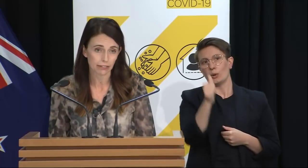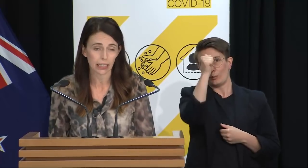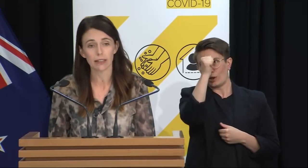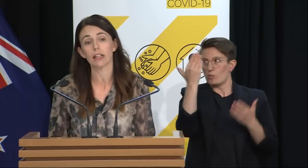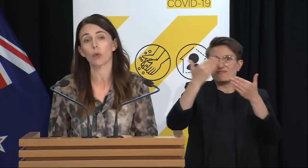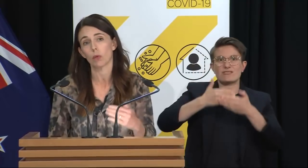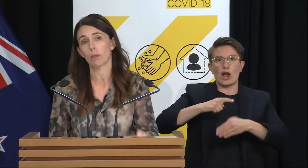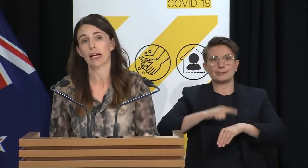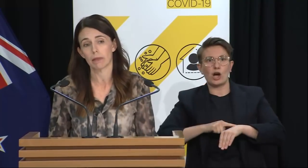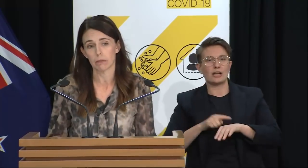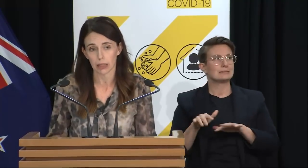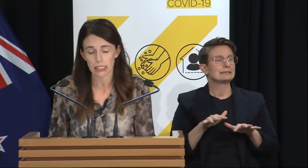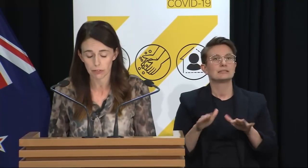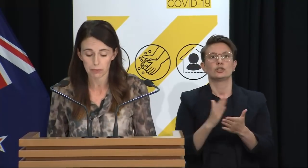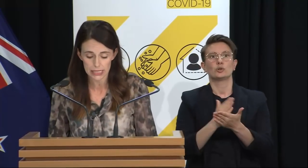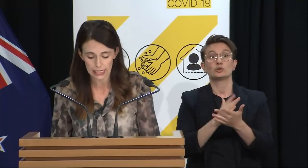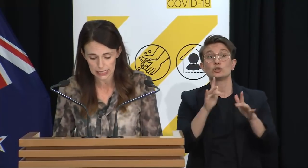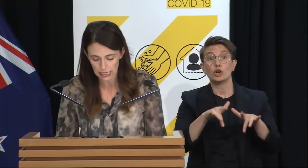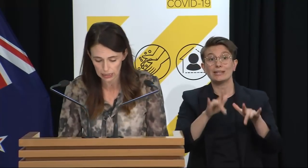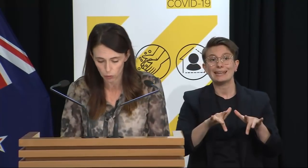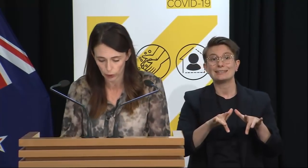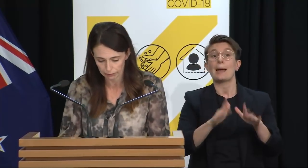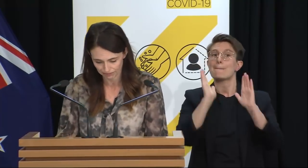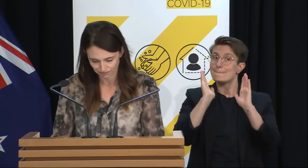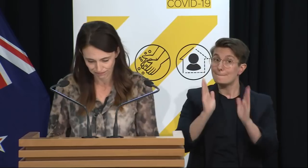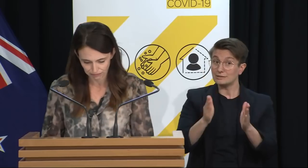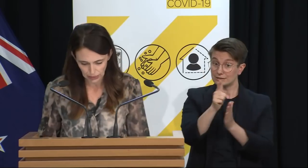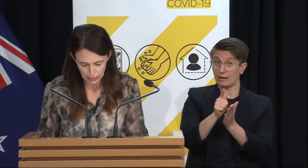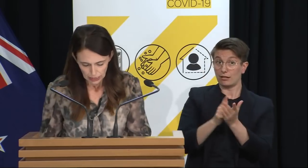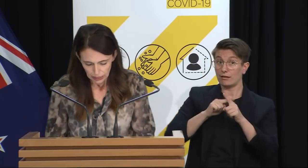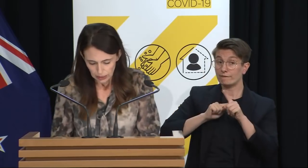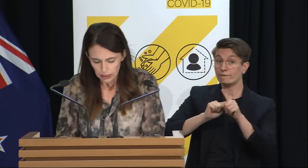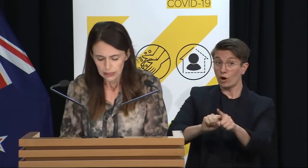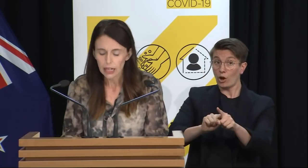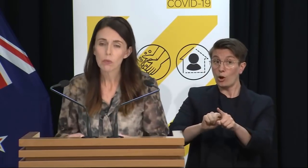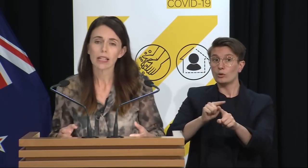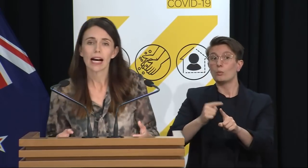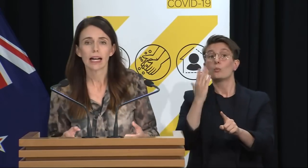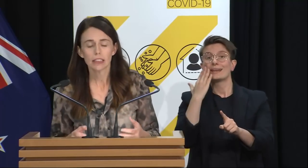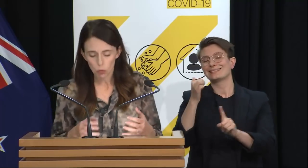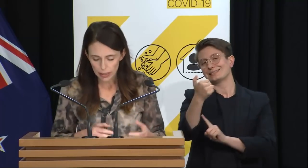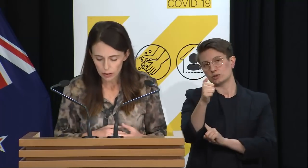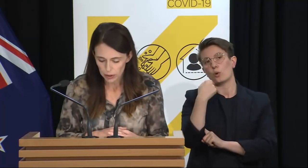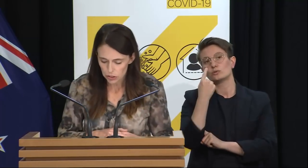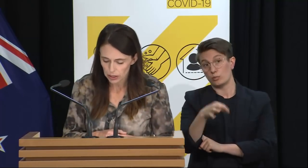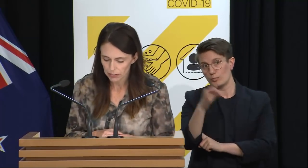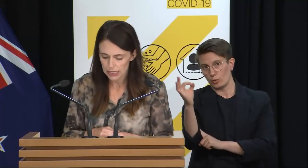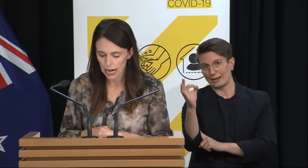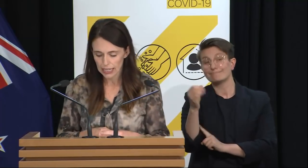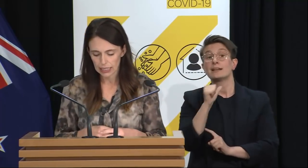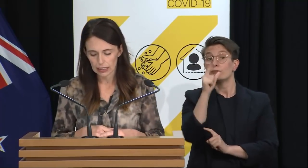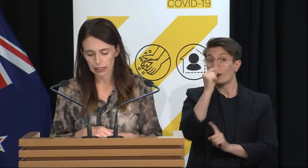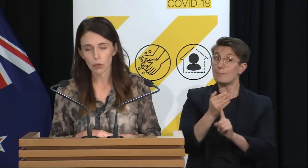in the evening. The order will be coming in place from 6 in the morning. Some will ask whether we should